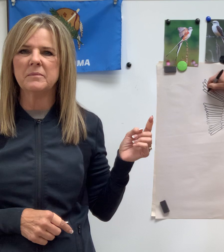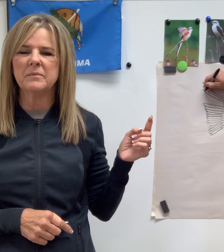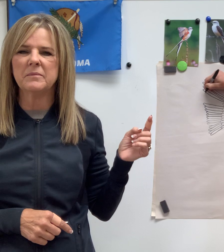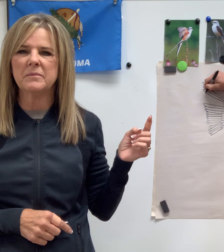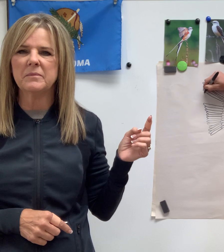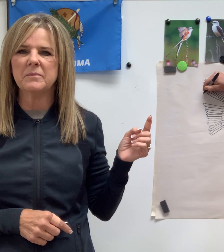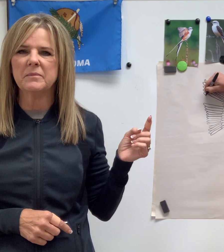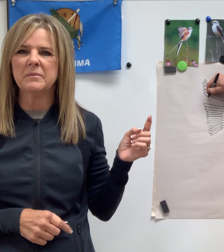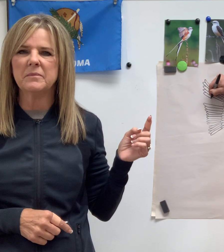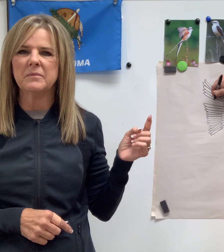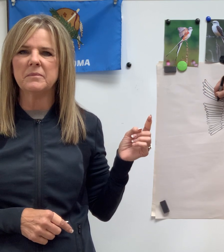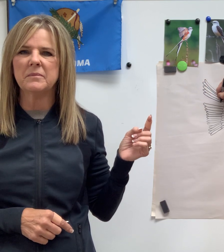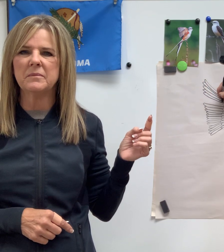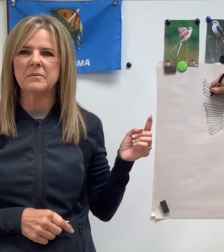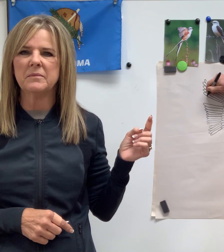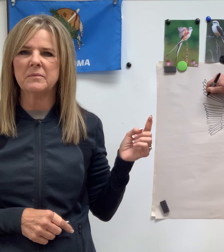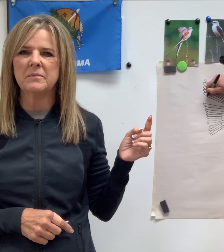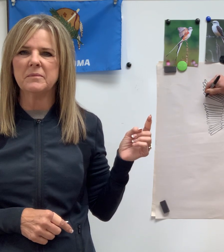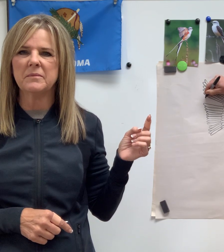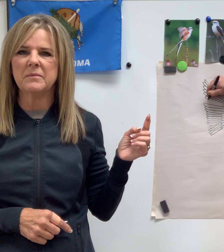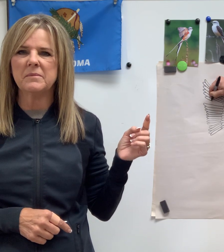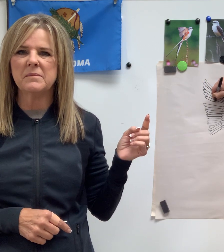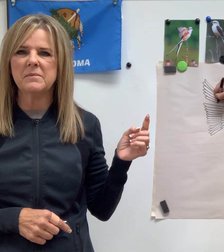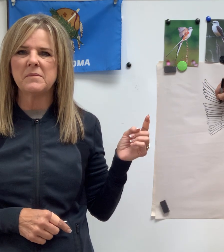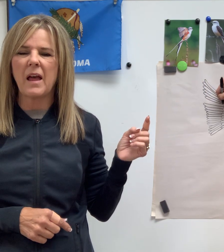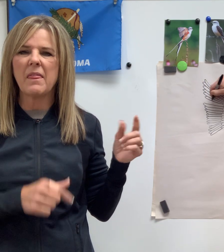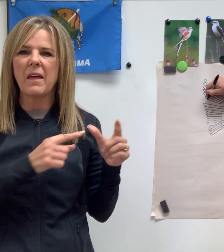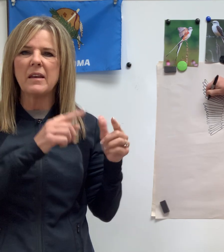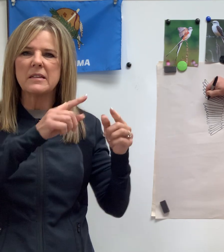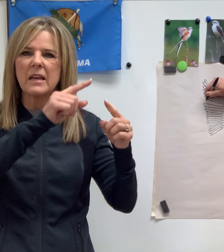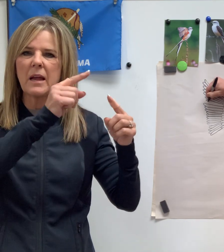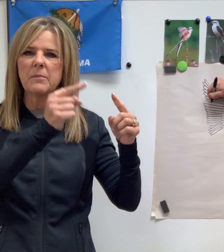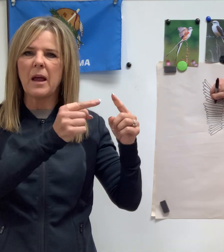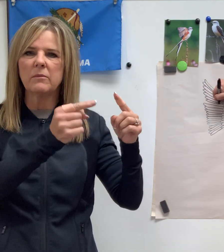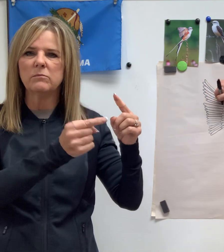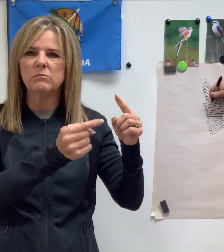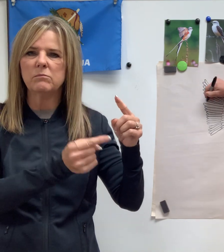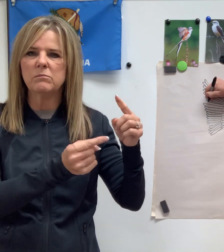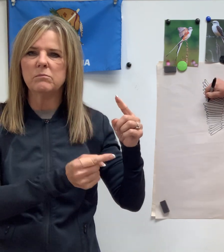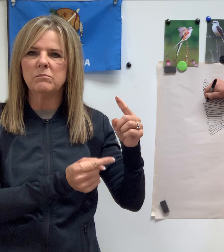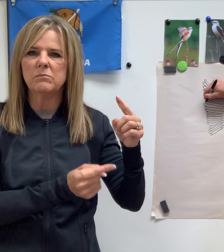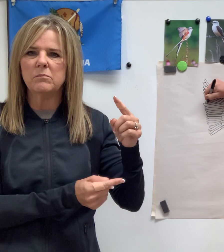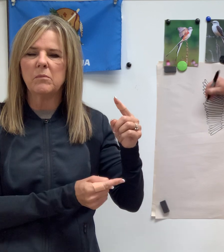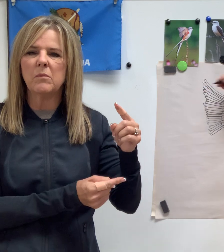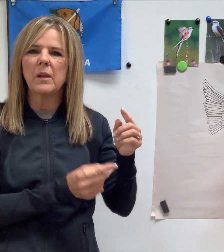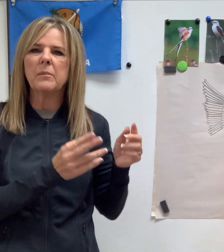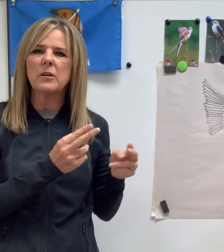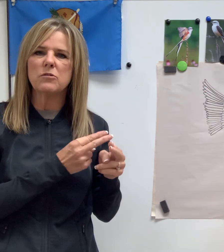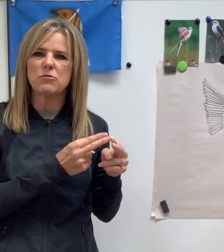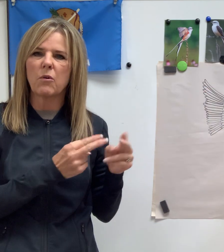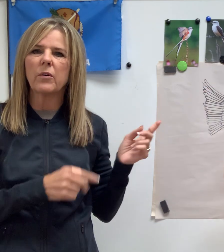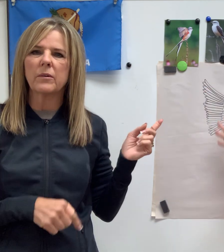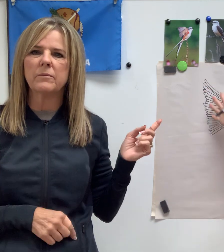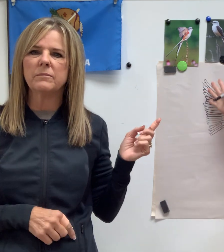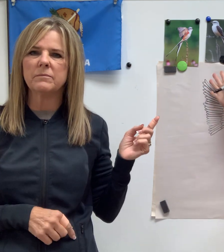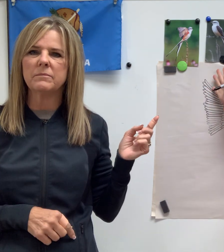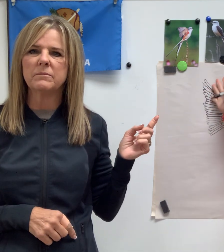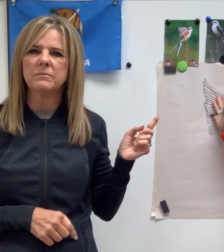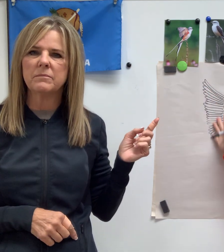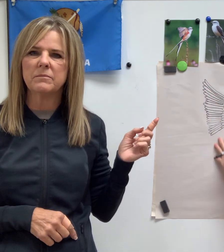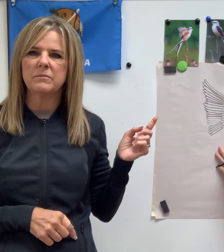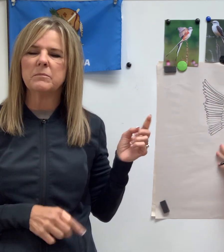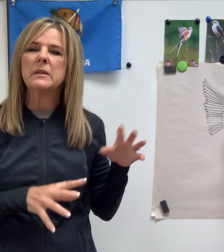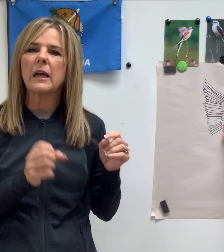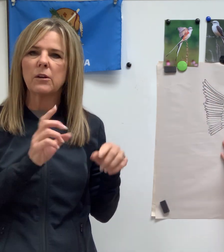track. And then start to let them get a little shorter as they come down, and they'll just kind of meet the middle. You guys do it how you want, but